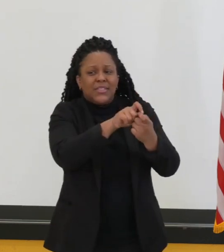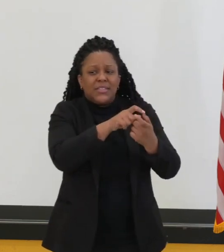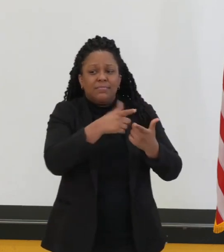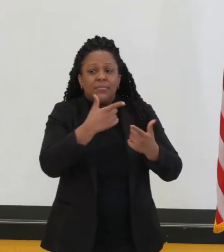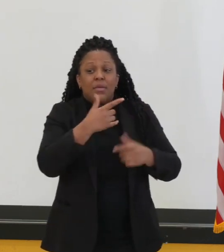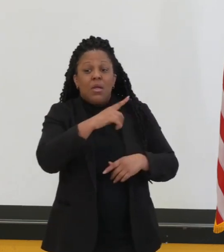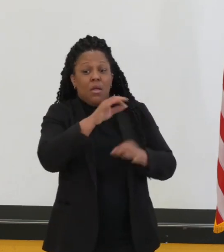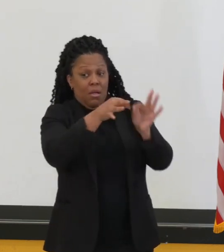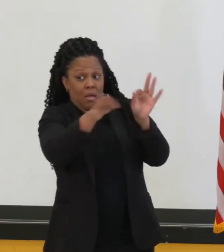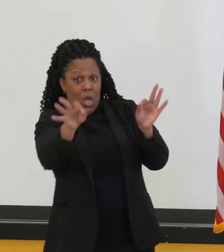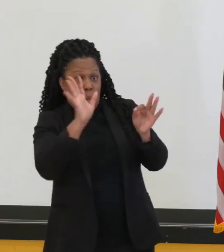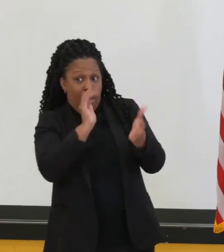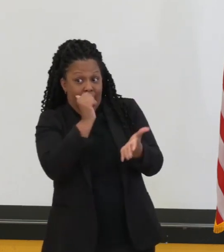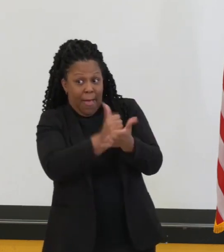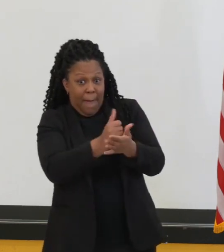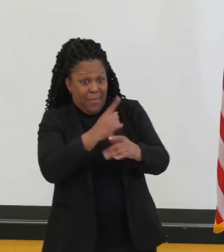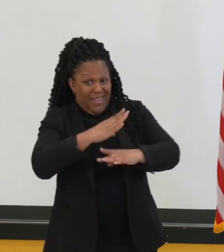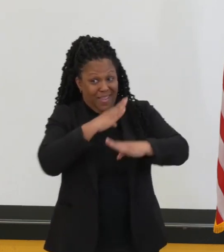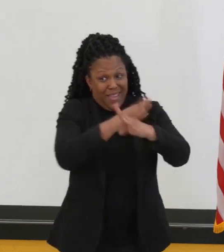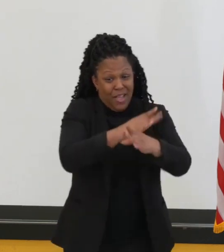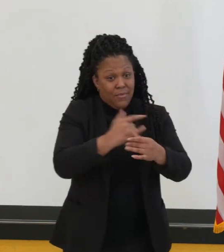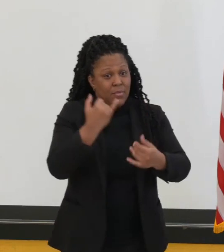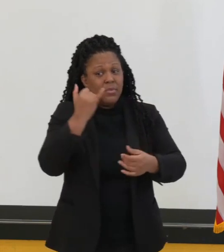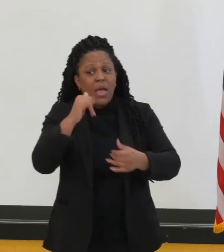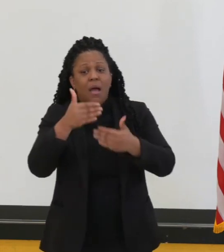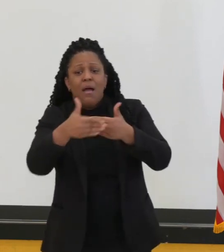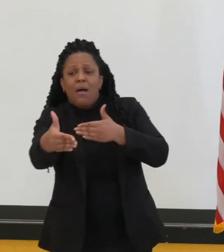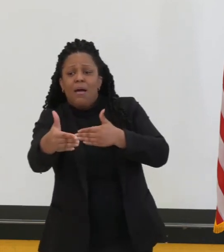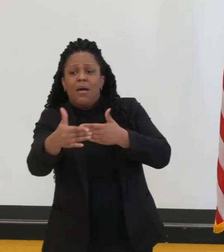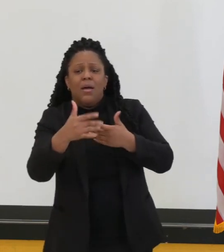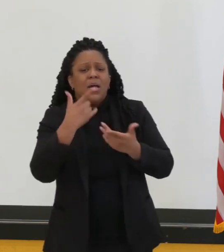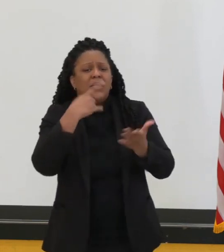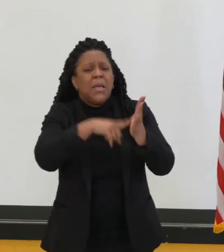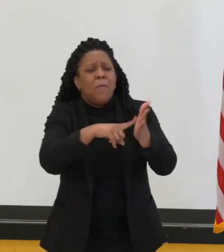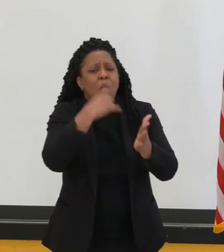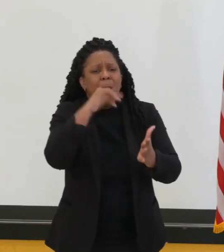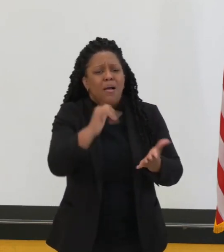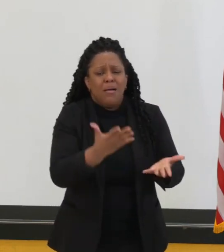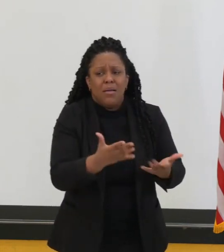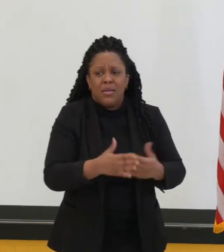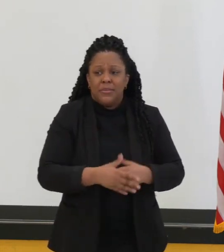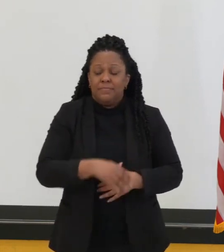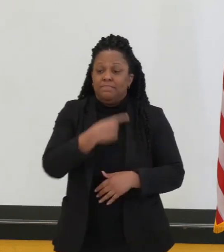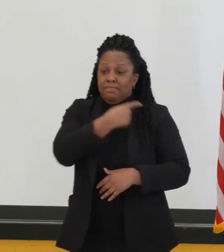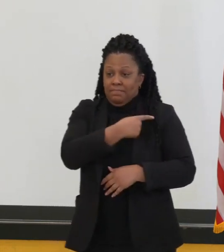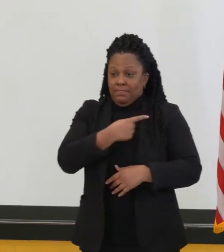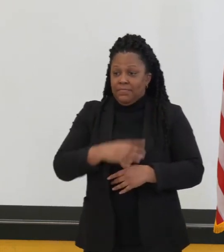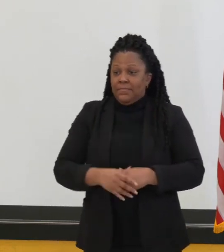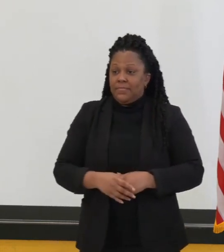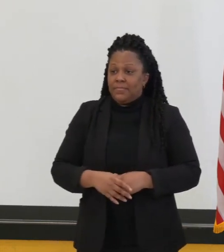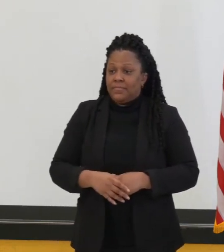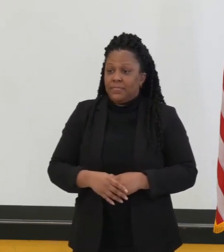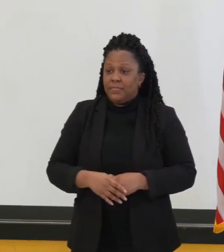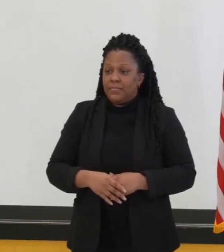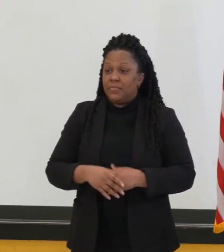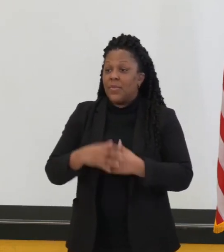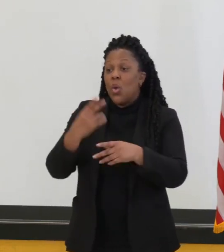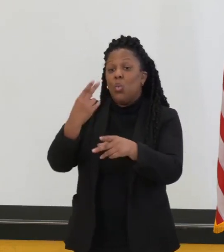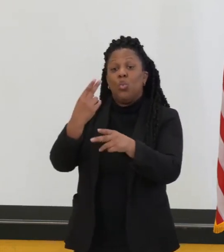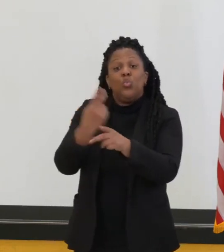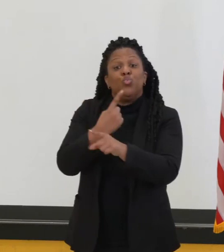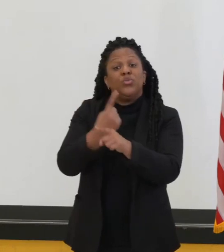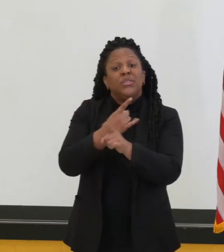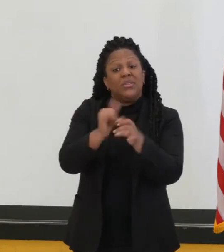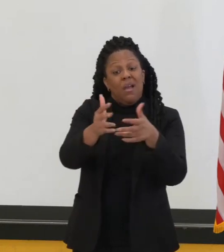yesterday afternoon's situation? Yeah, I think the idea of routine traffic stops being a heavily armed situation, and one that this was apparently